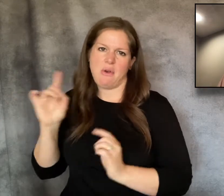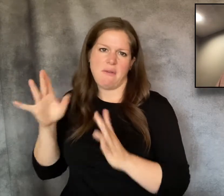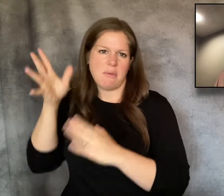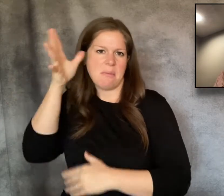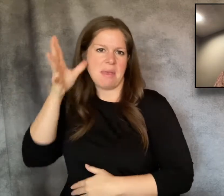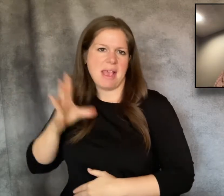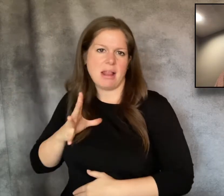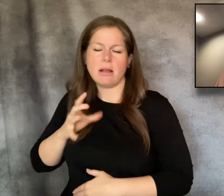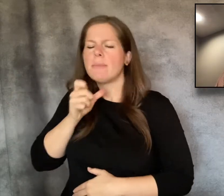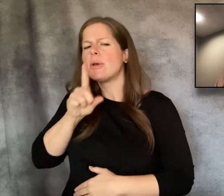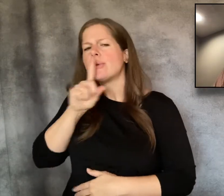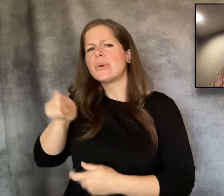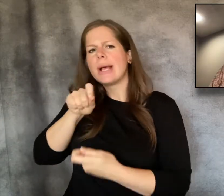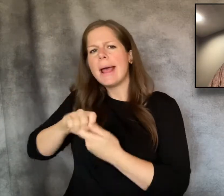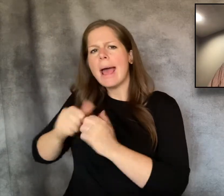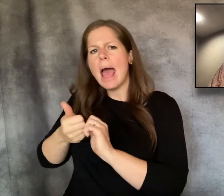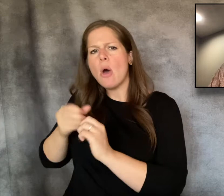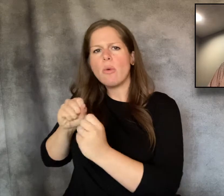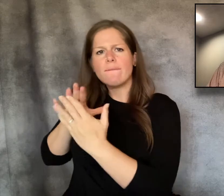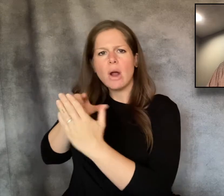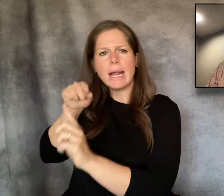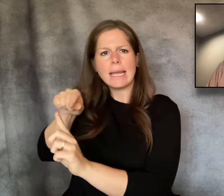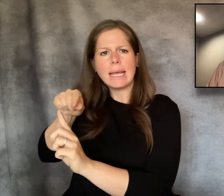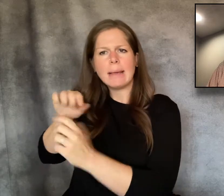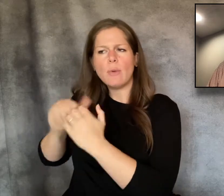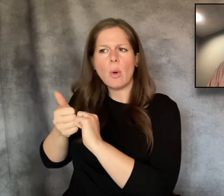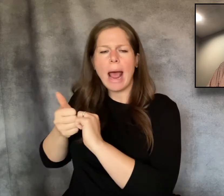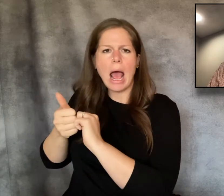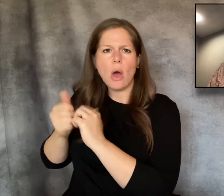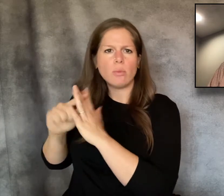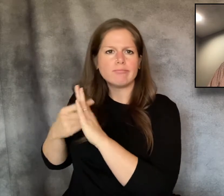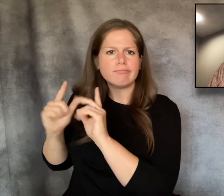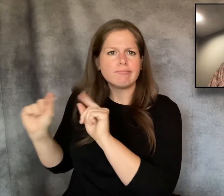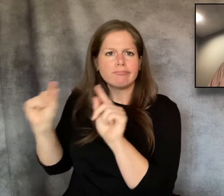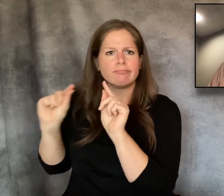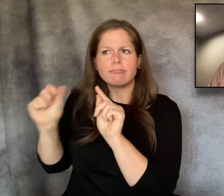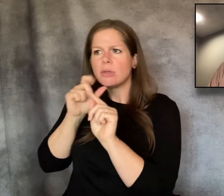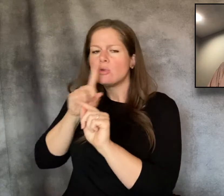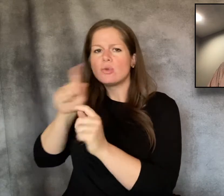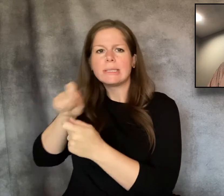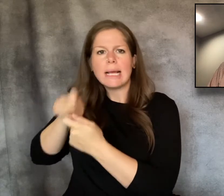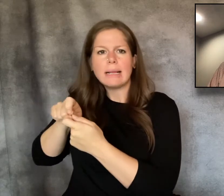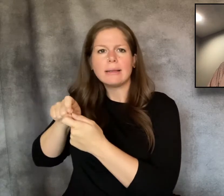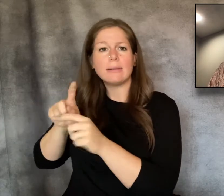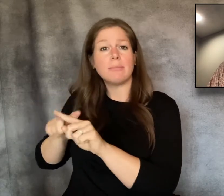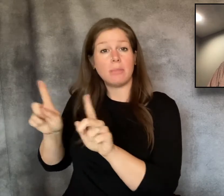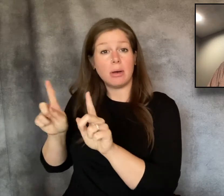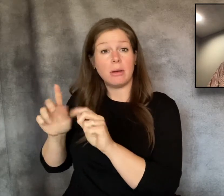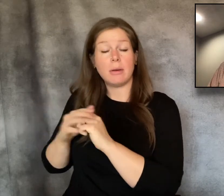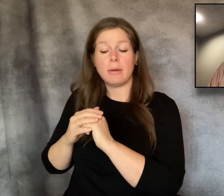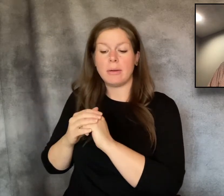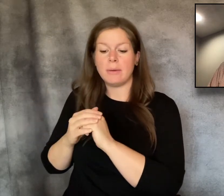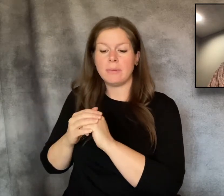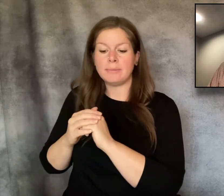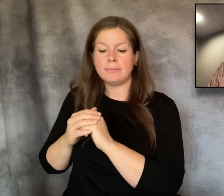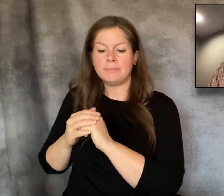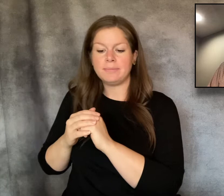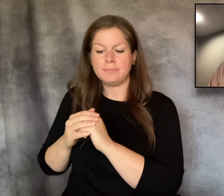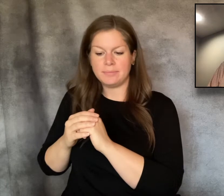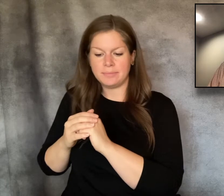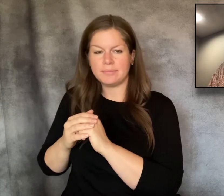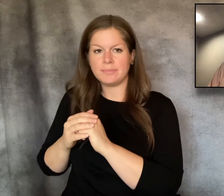how word traveled back in the day, but to our 21st century minds, it seems odd as we seemingly can